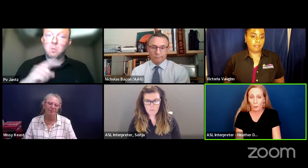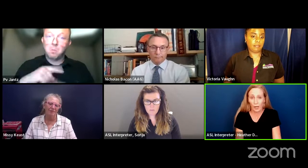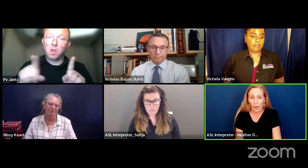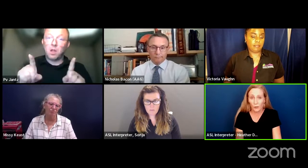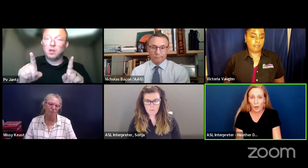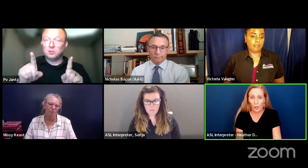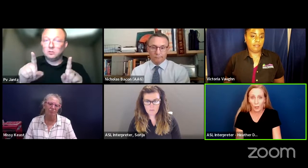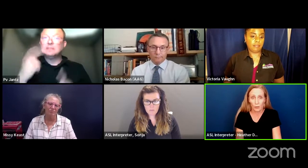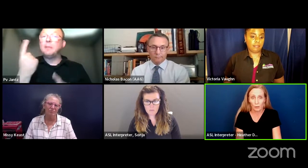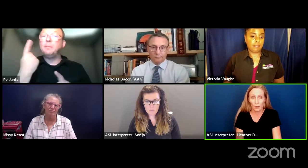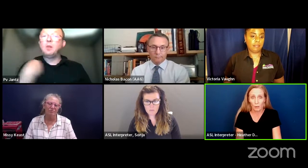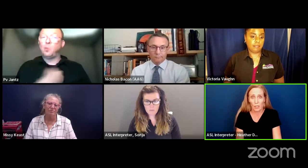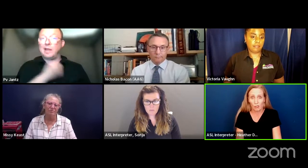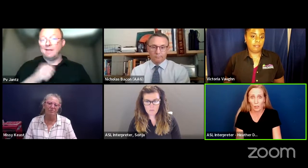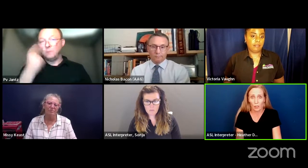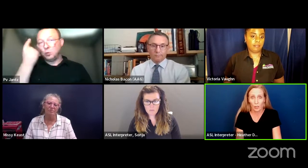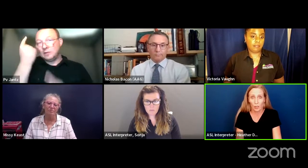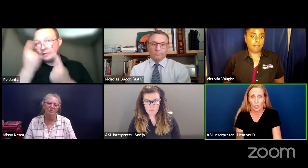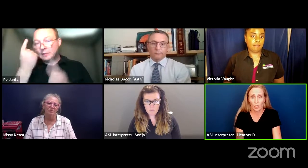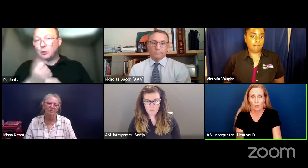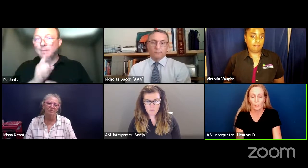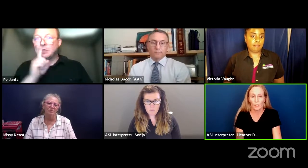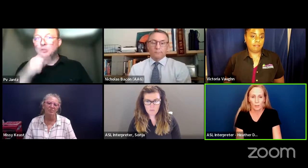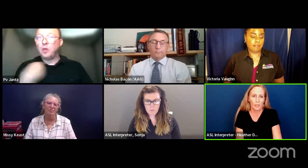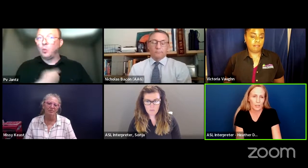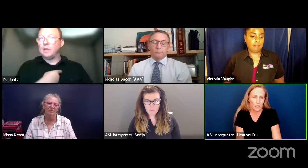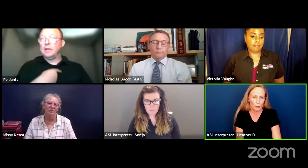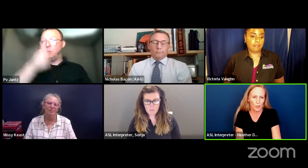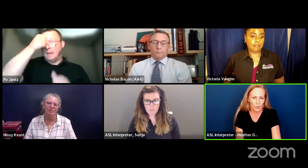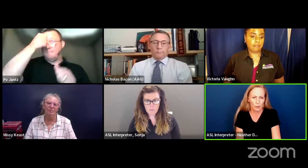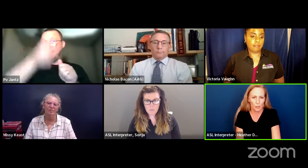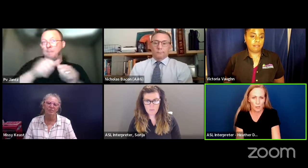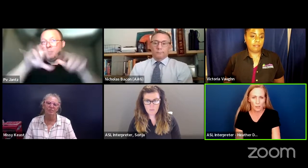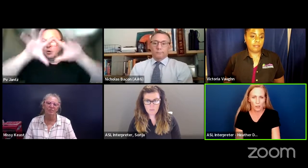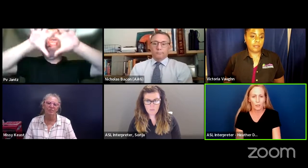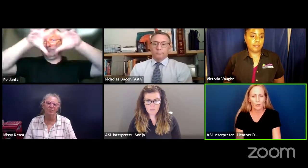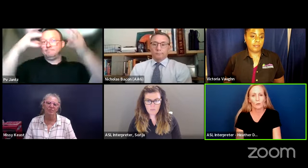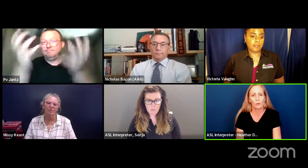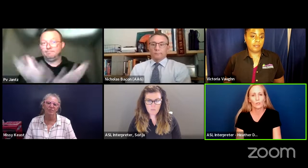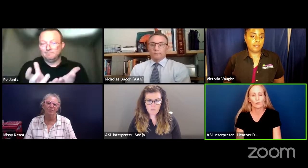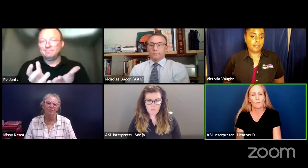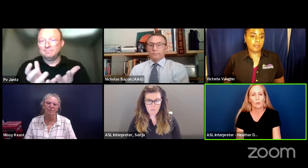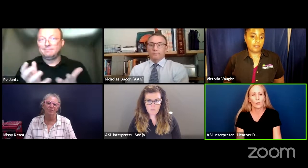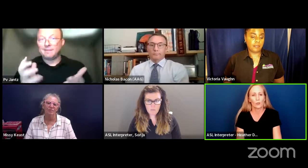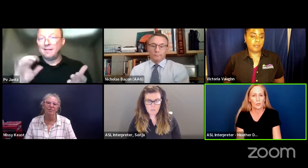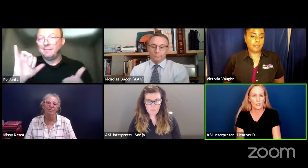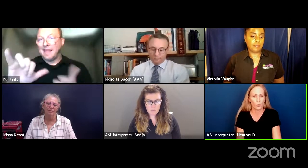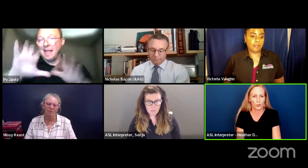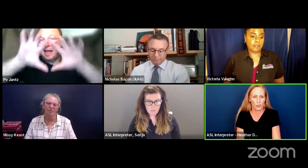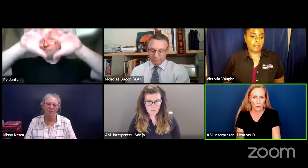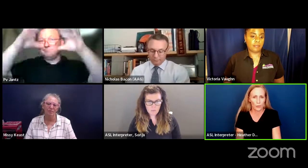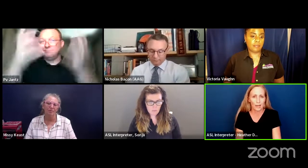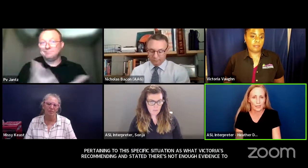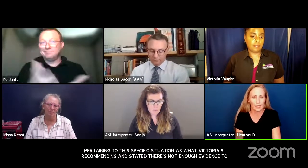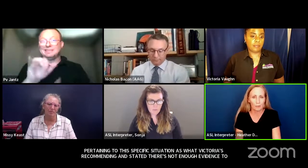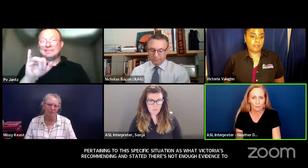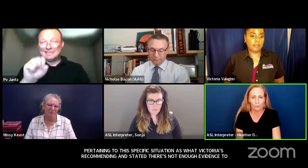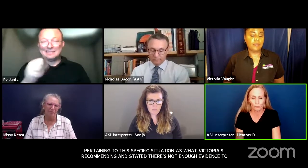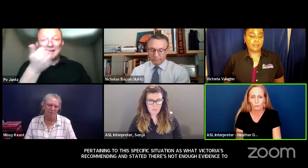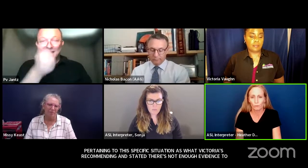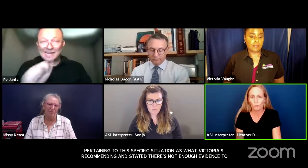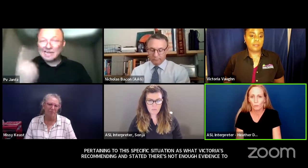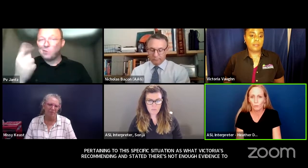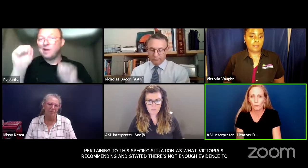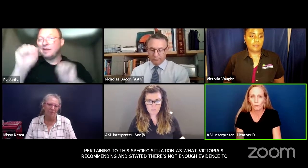That doesn't mean we have to follow that recommendation, but it is something we need to consider. We need to remember the situation in totality.